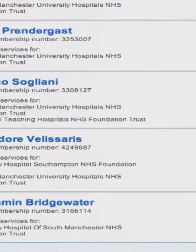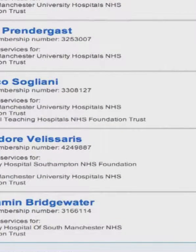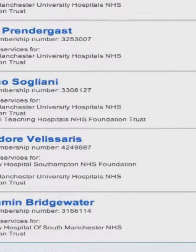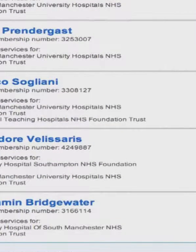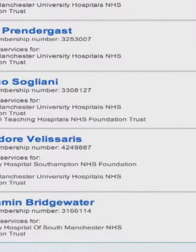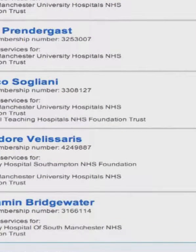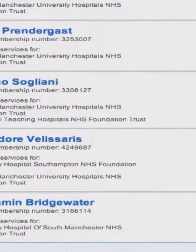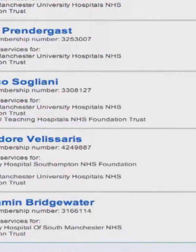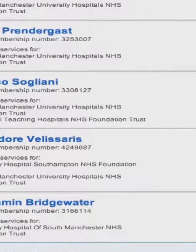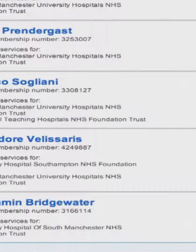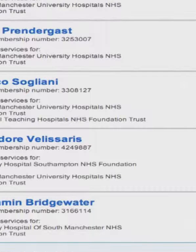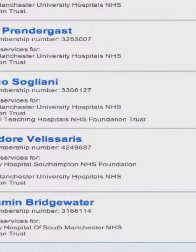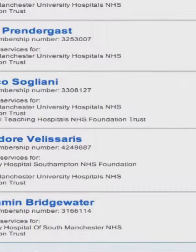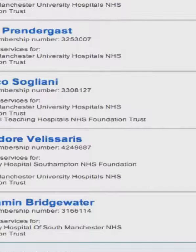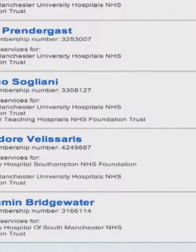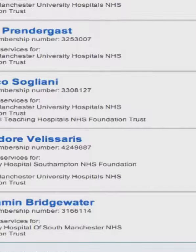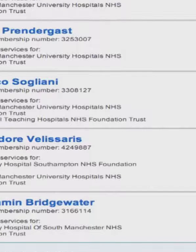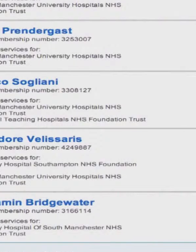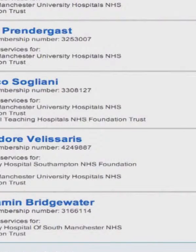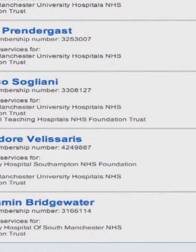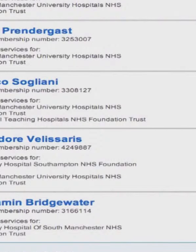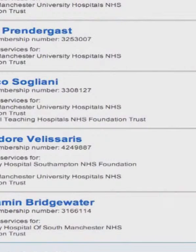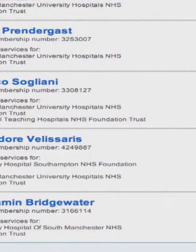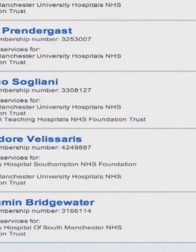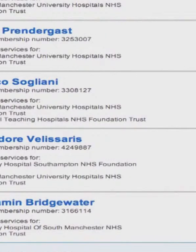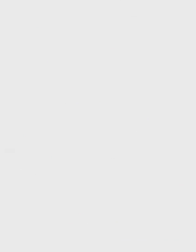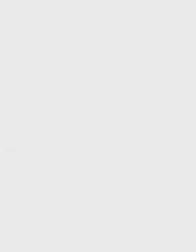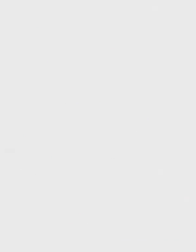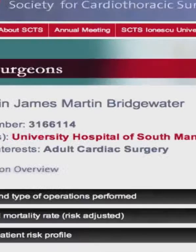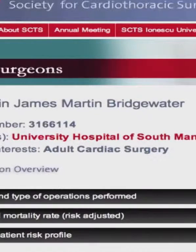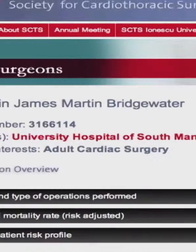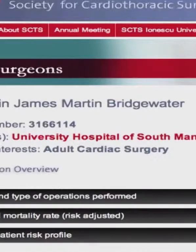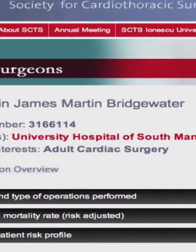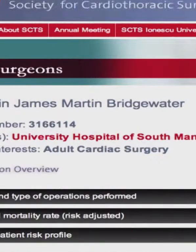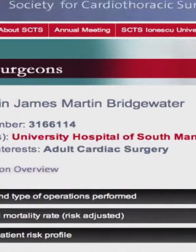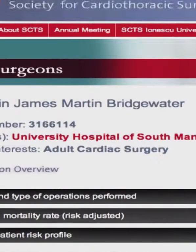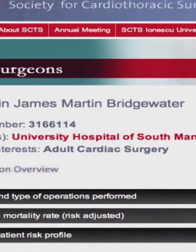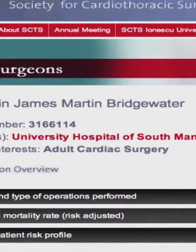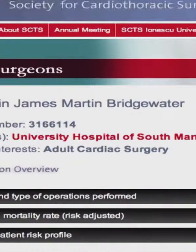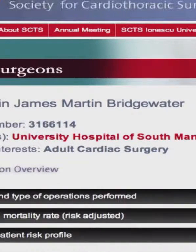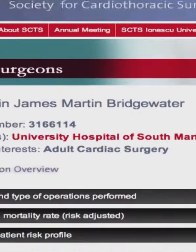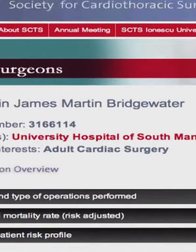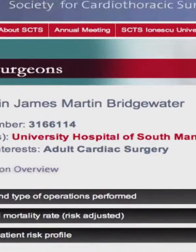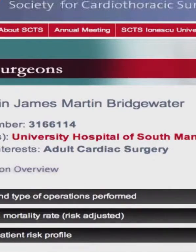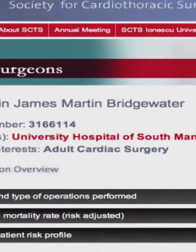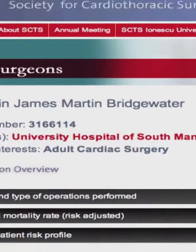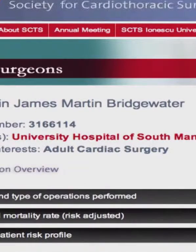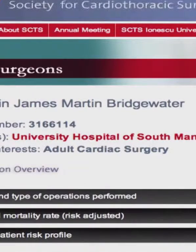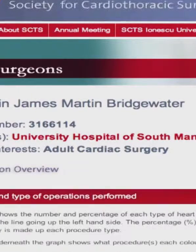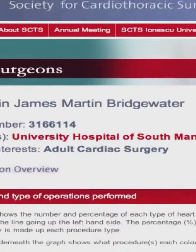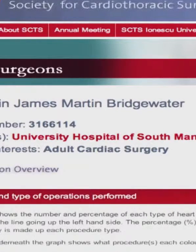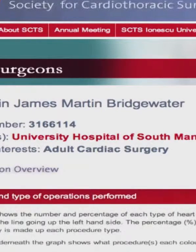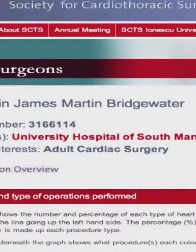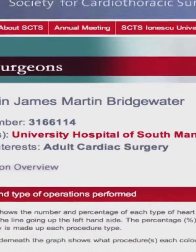there. It tells you how many operations I've done. It tells me my results are okay. And actually, if you want to link through to the source information,